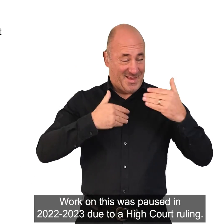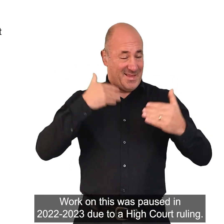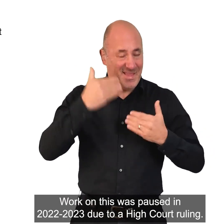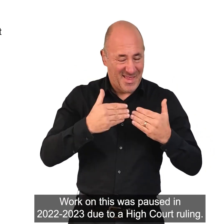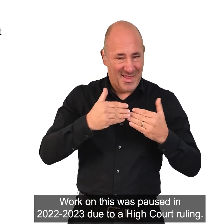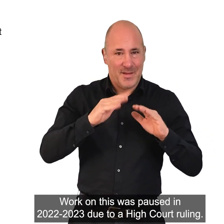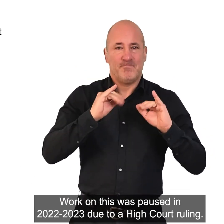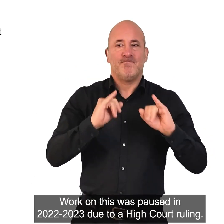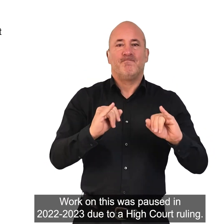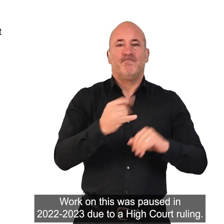Work on this was paused in